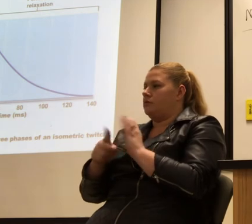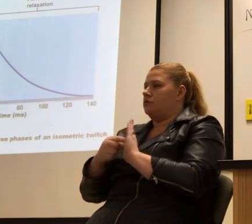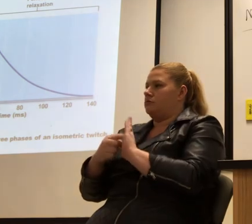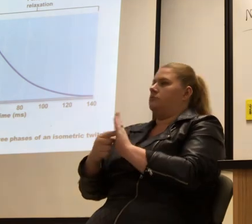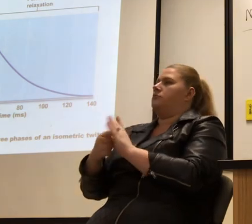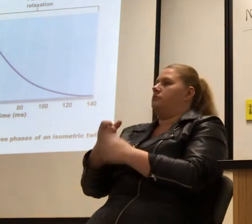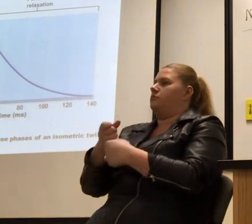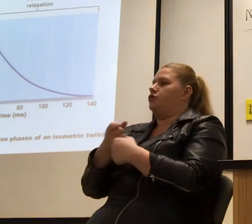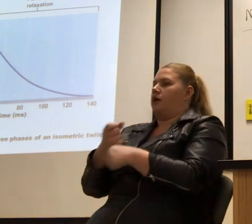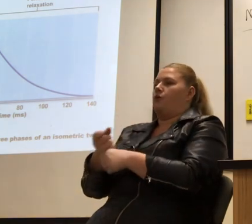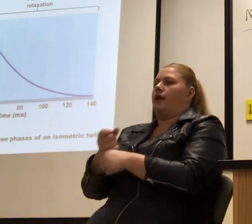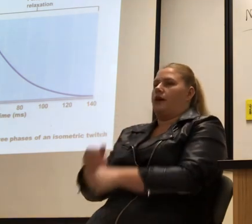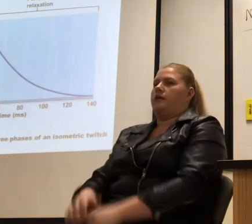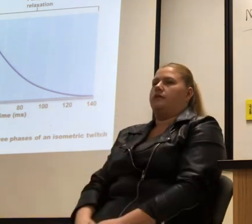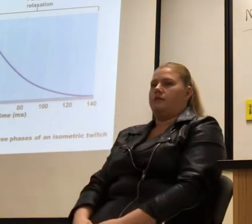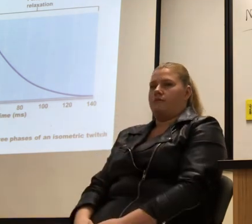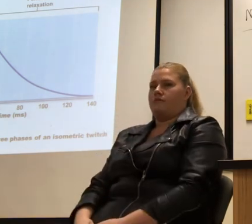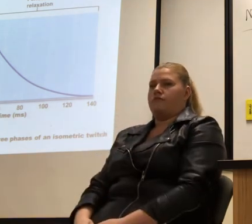generated